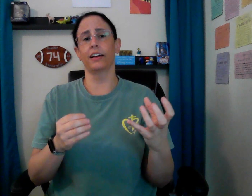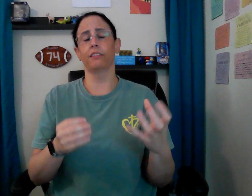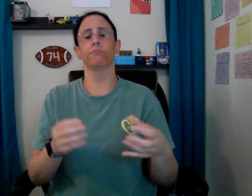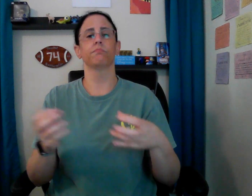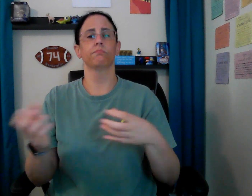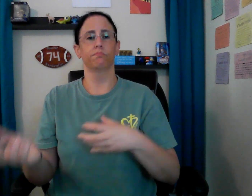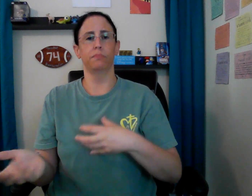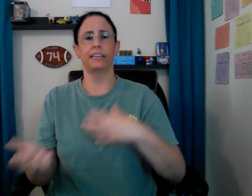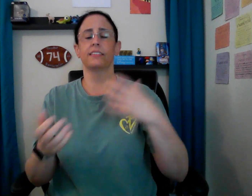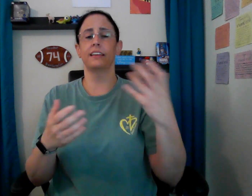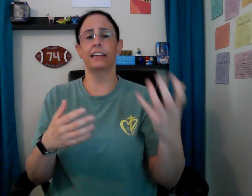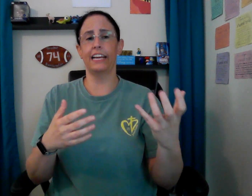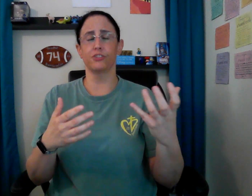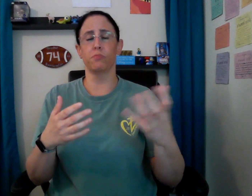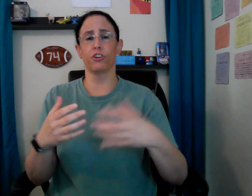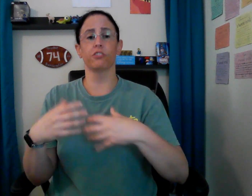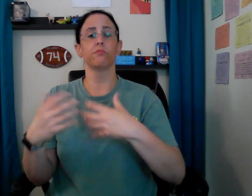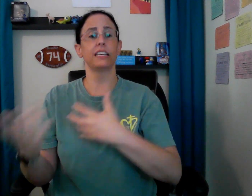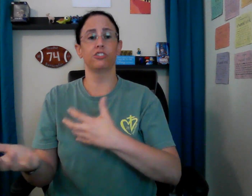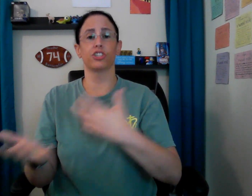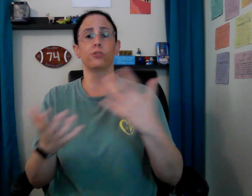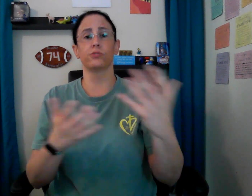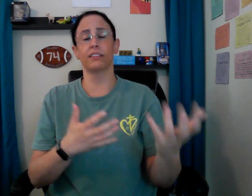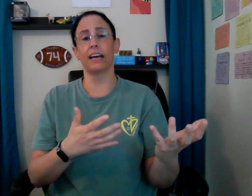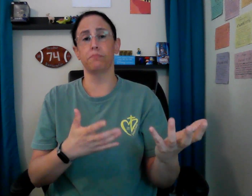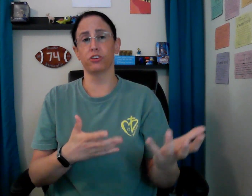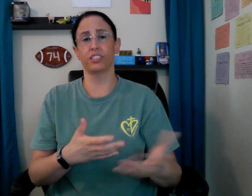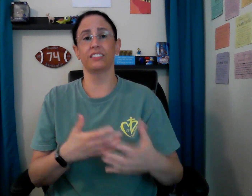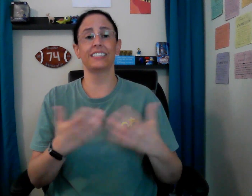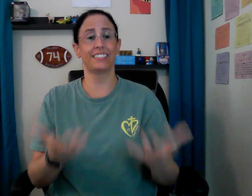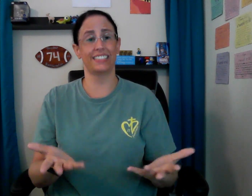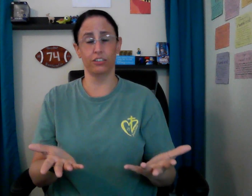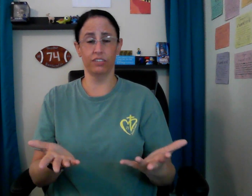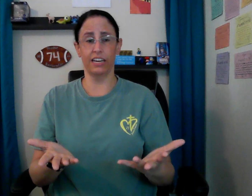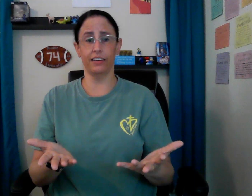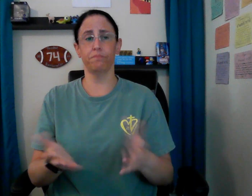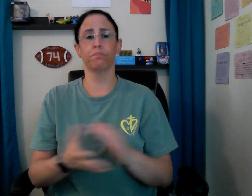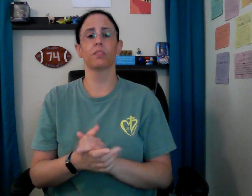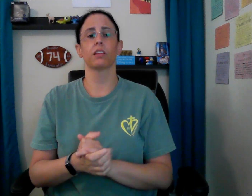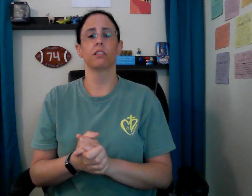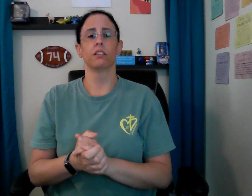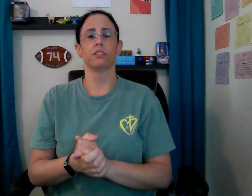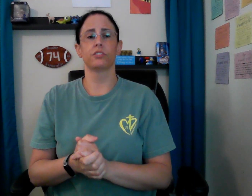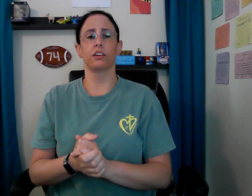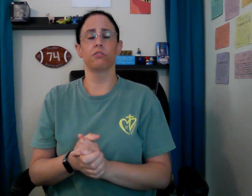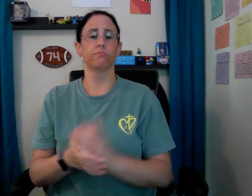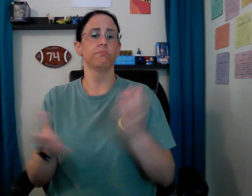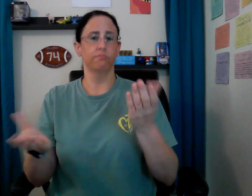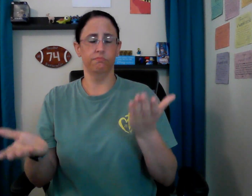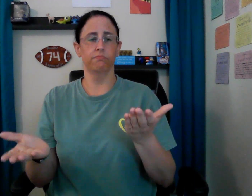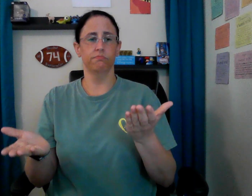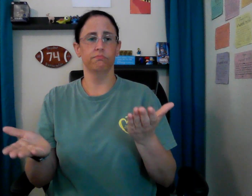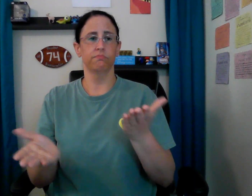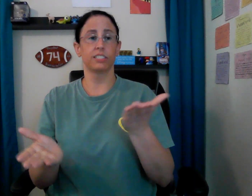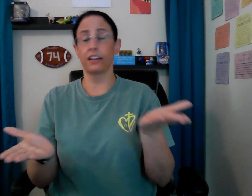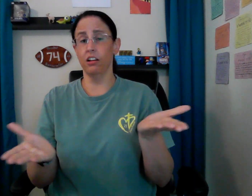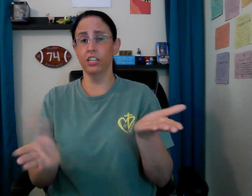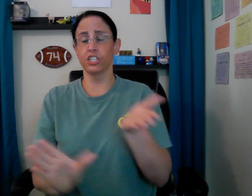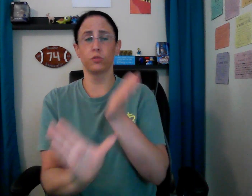sign makes it an agent marker. It shows that that person is skilled at it. So psychologist would